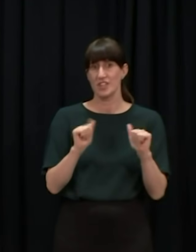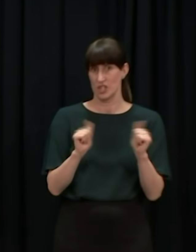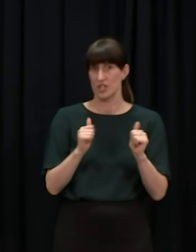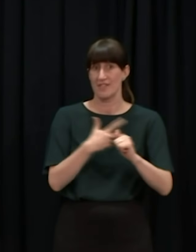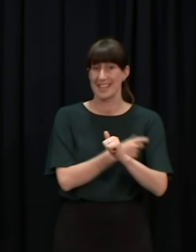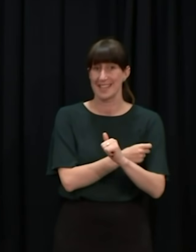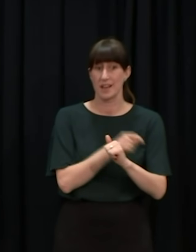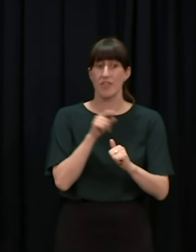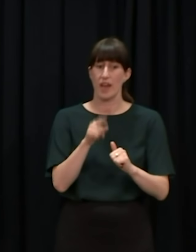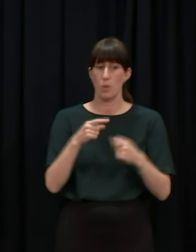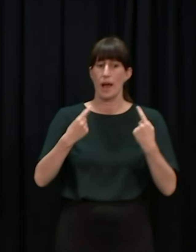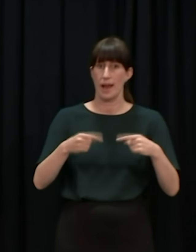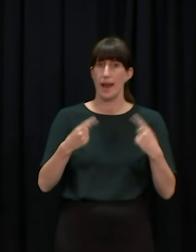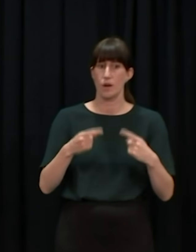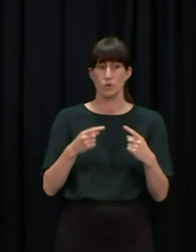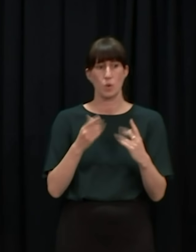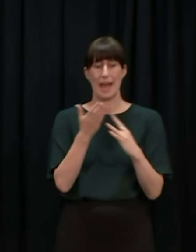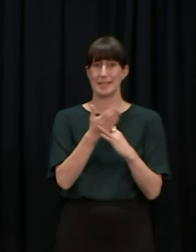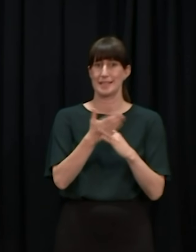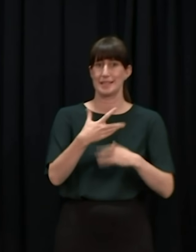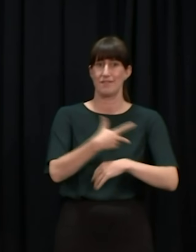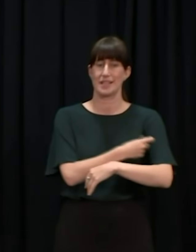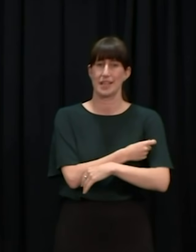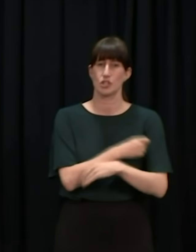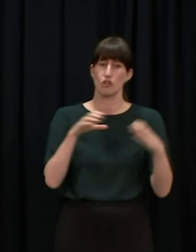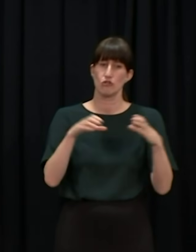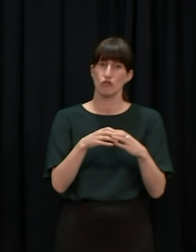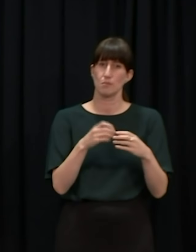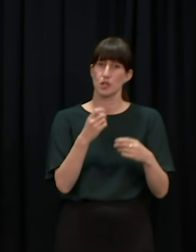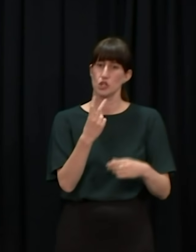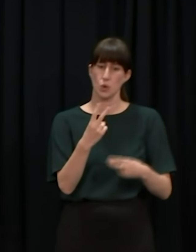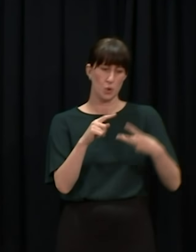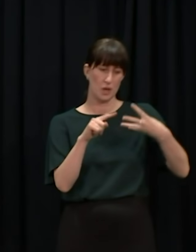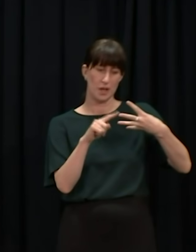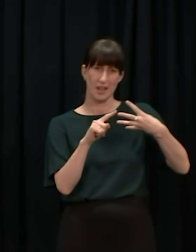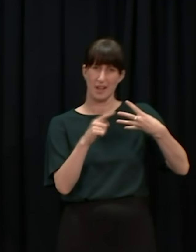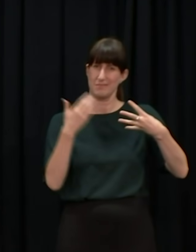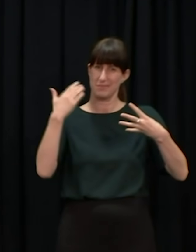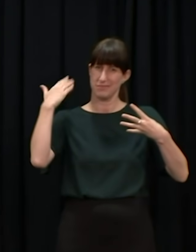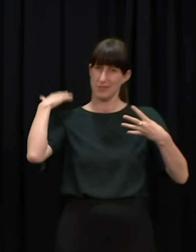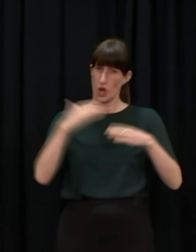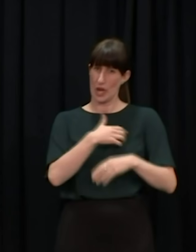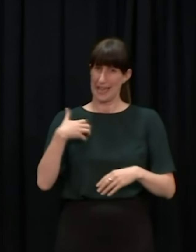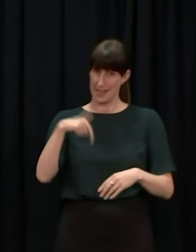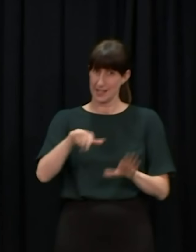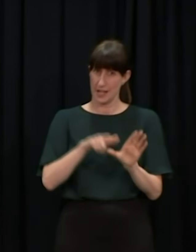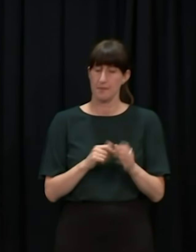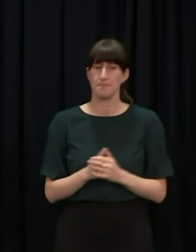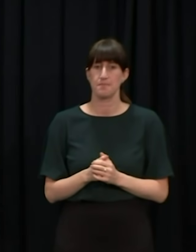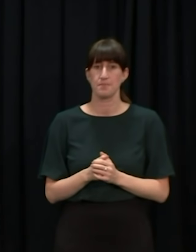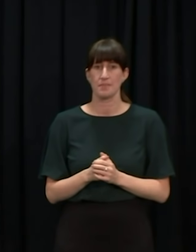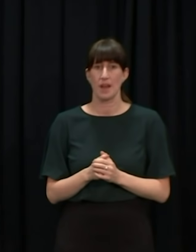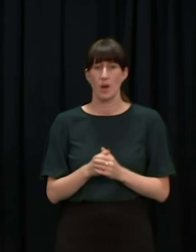vaccination, early access to the vaccination, as part of Group 2 earlier in the year. At last count, at